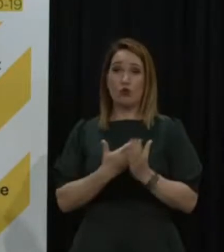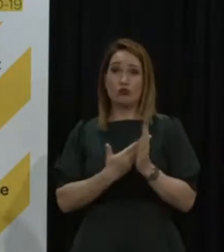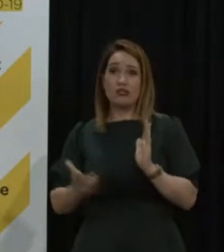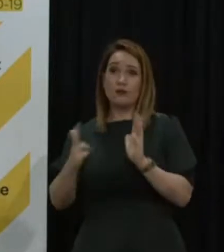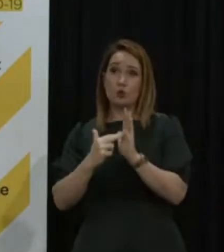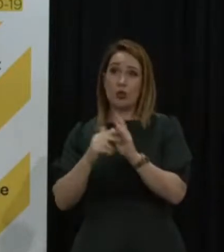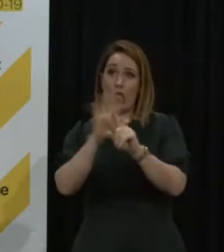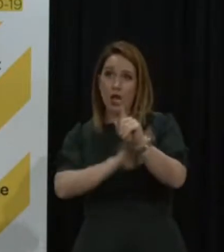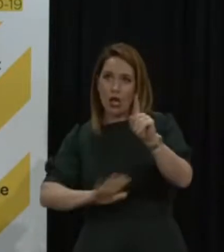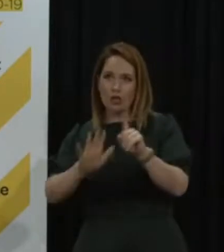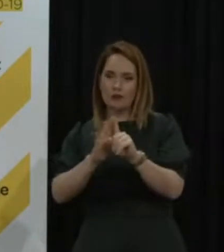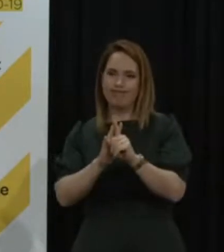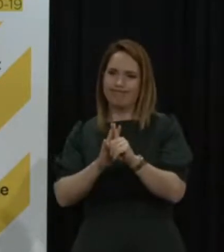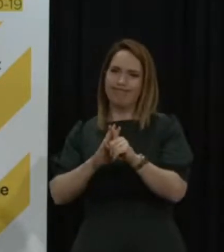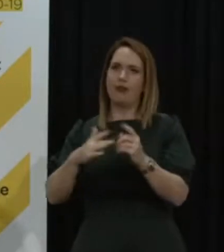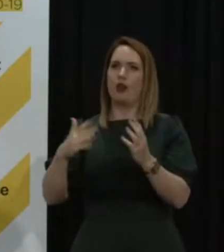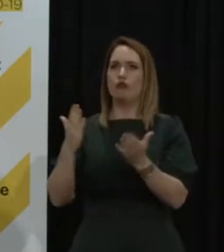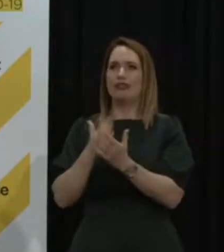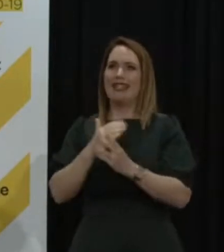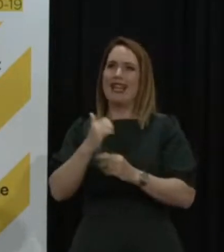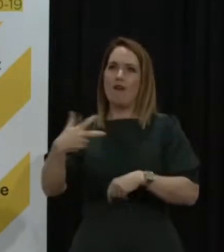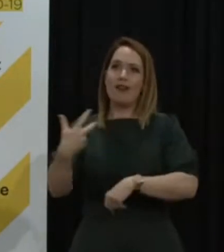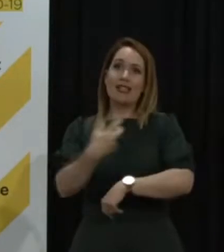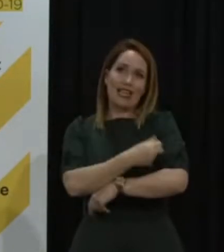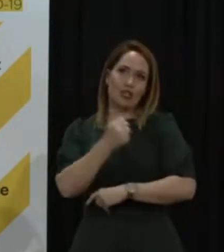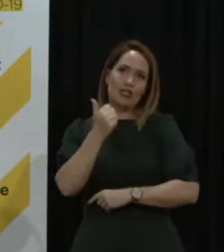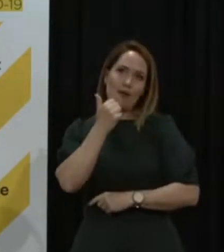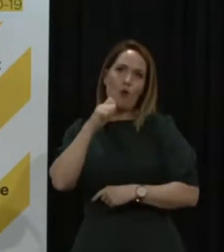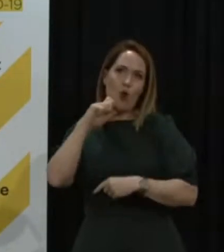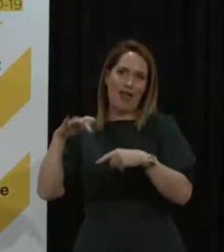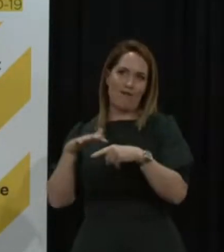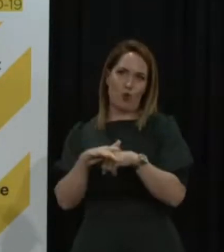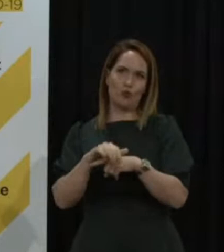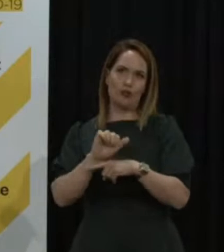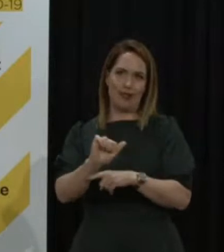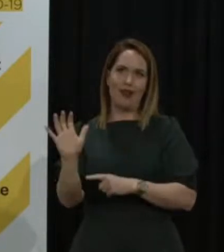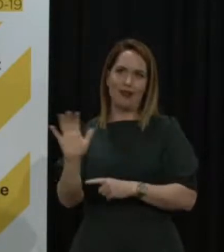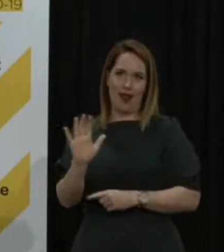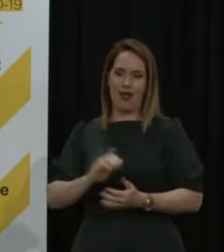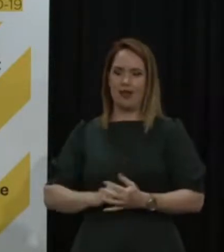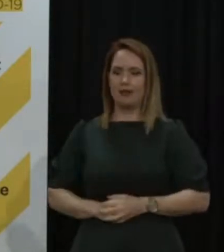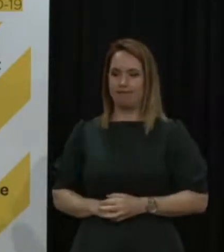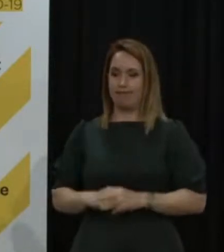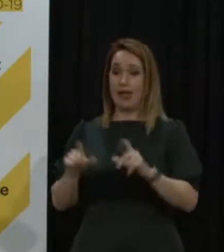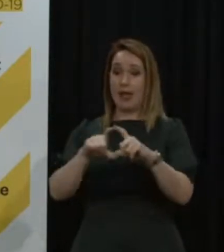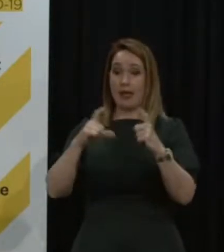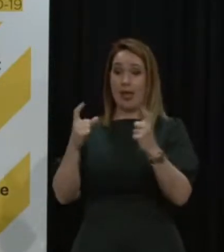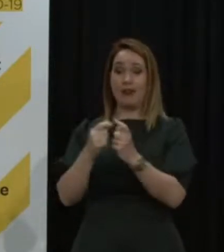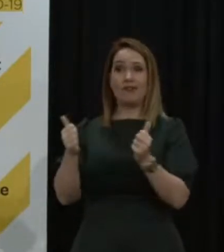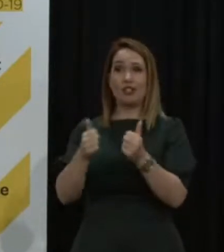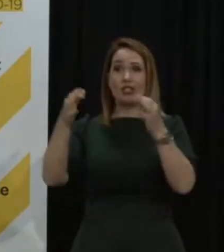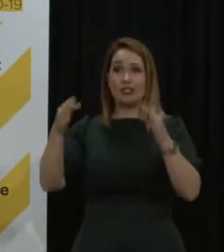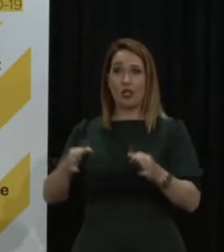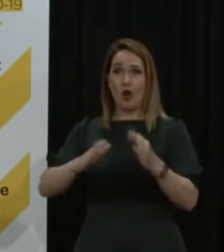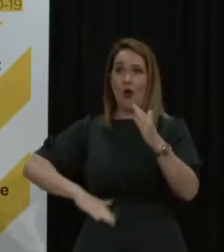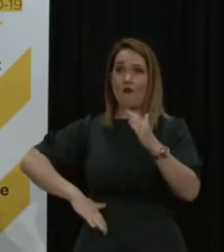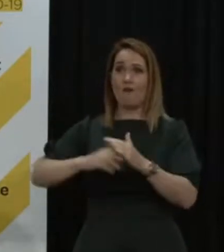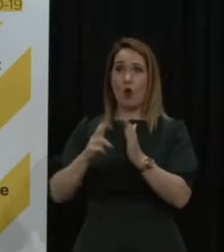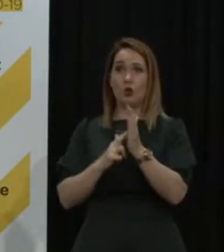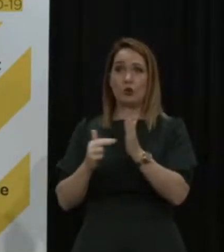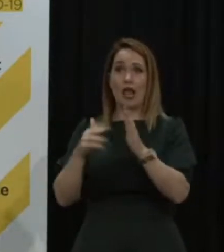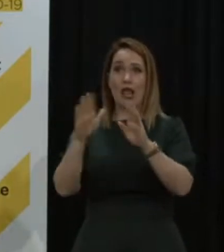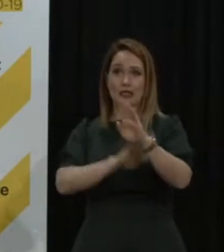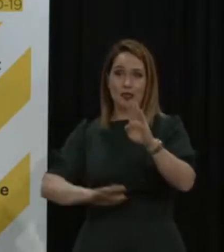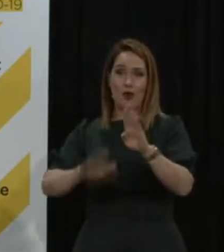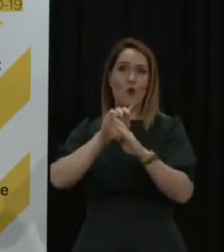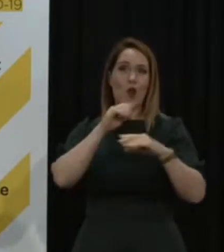into. In order to provide further certainty though, Cabinet has decided today that the whole country will move into the new traffic